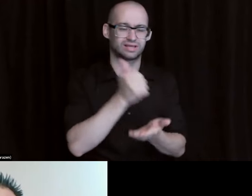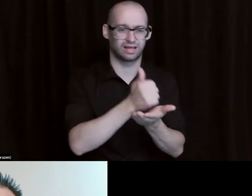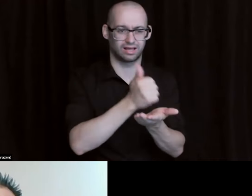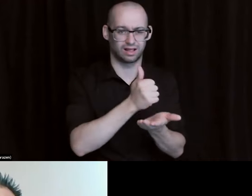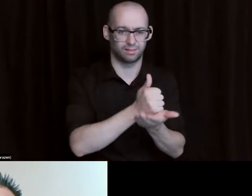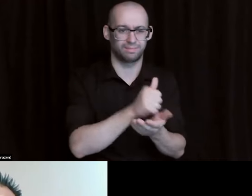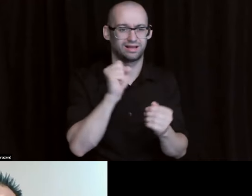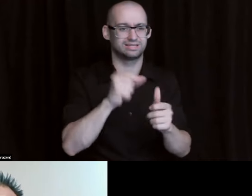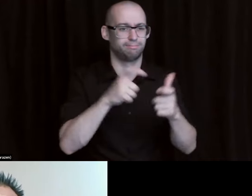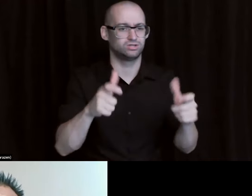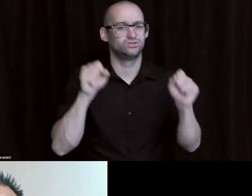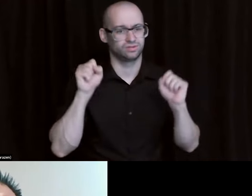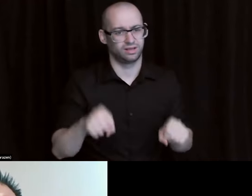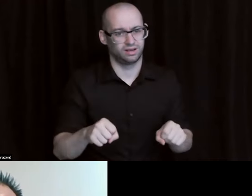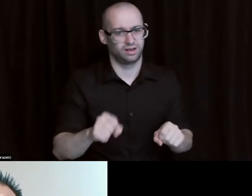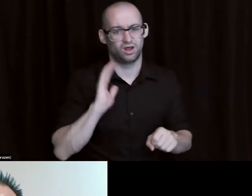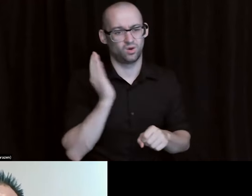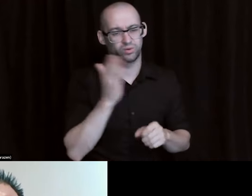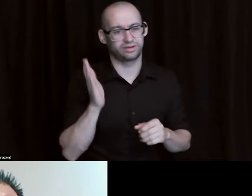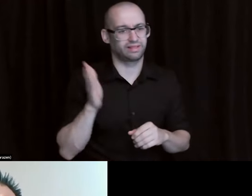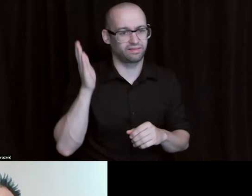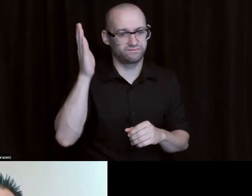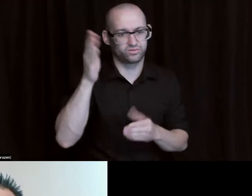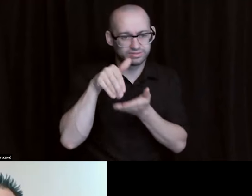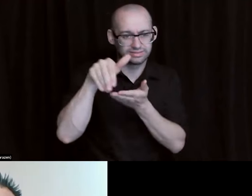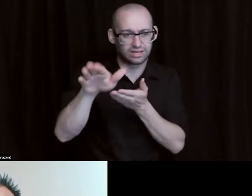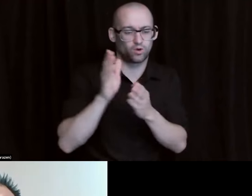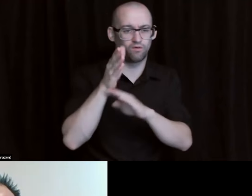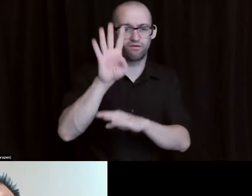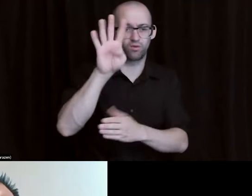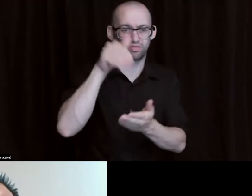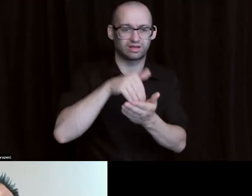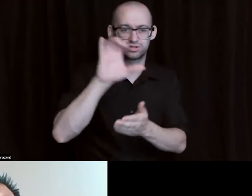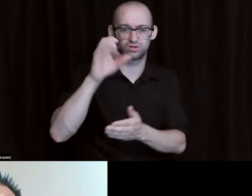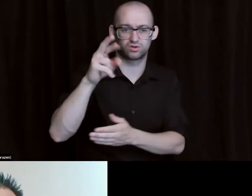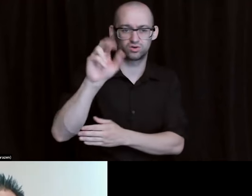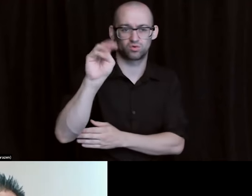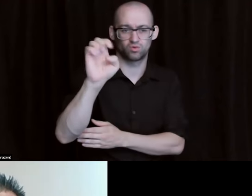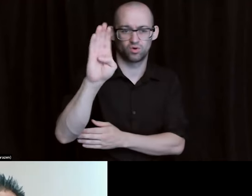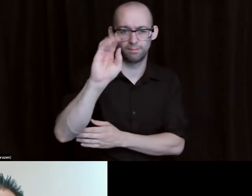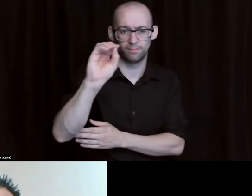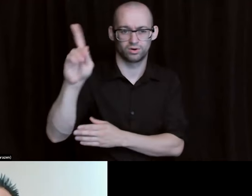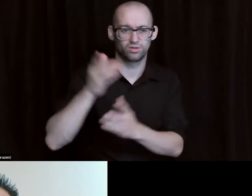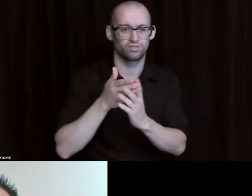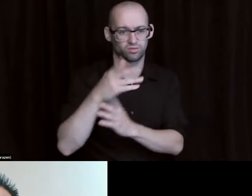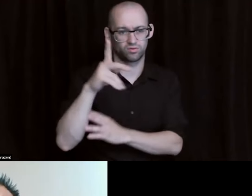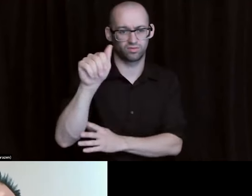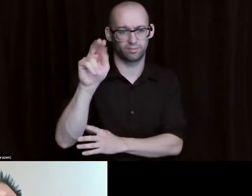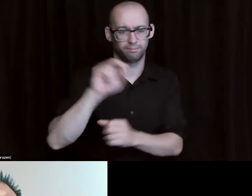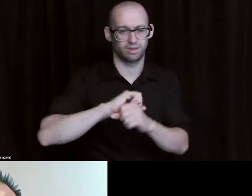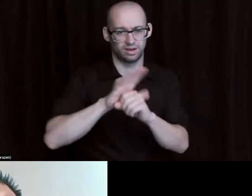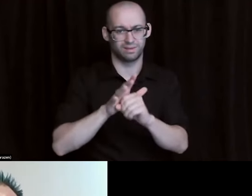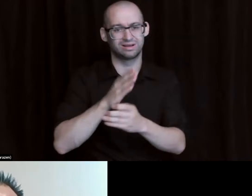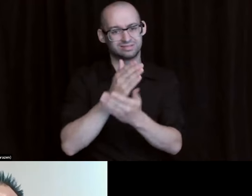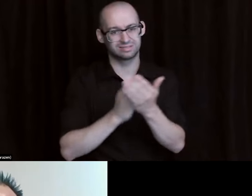as much as we can. We deliver more than 4,000 Chromebooks during the pandemic. Some of those deliveries were at